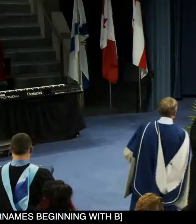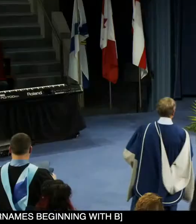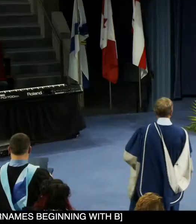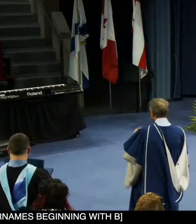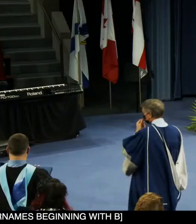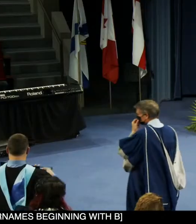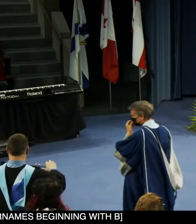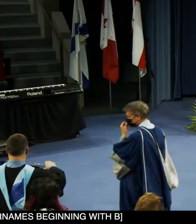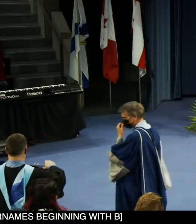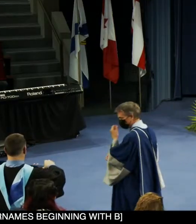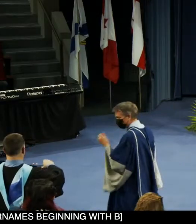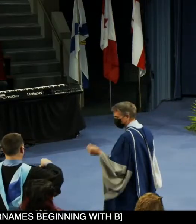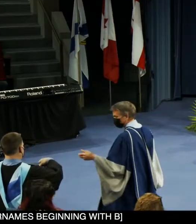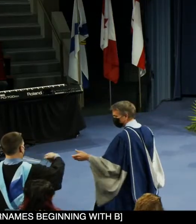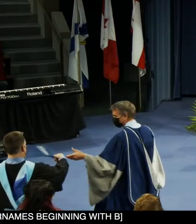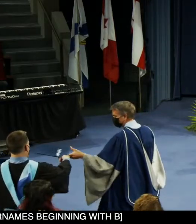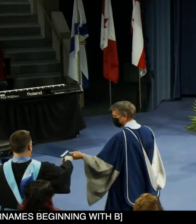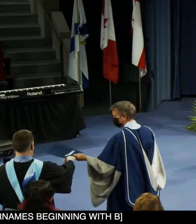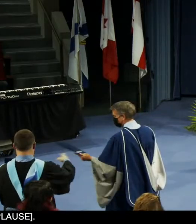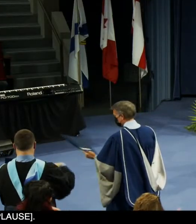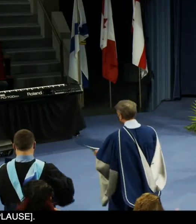Derek Donovan.